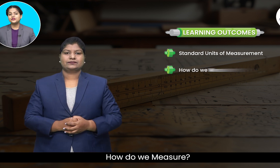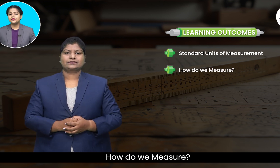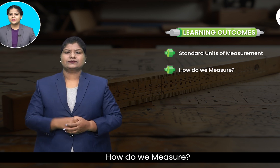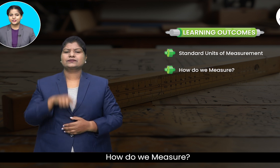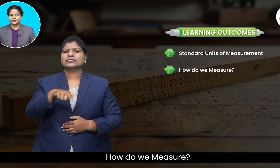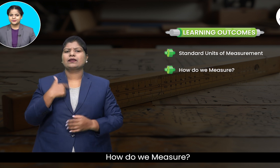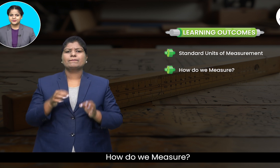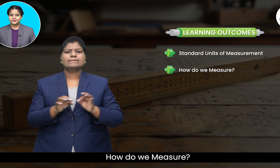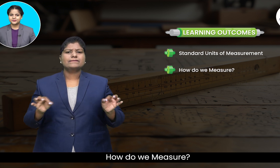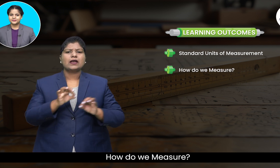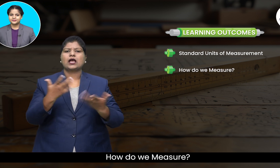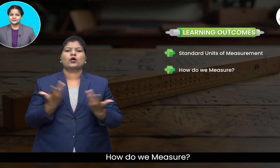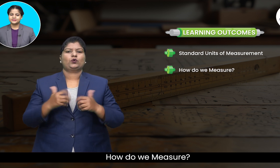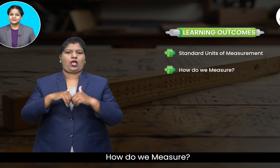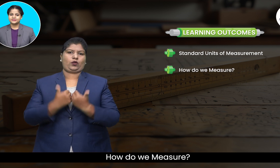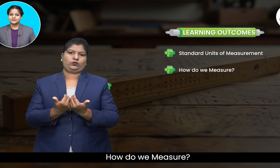How do we measure?